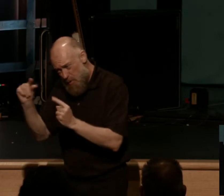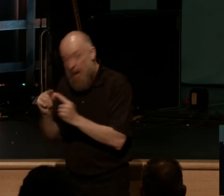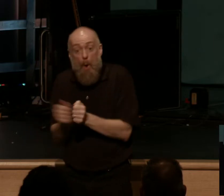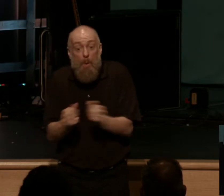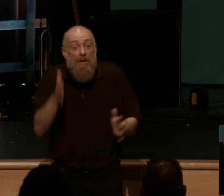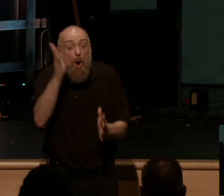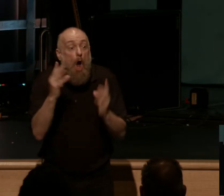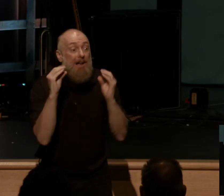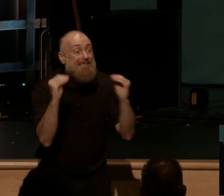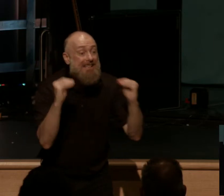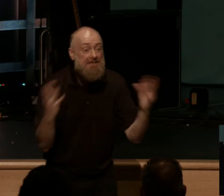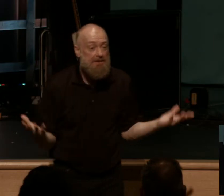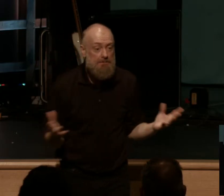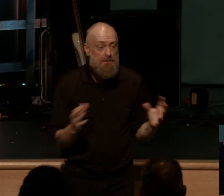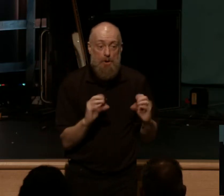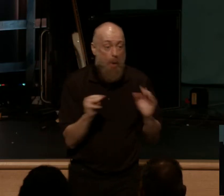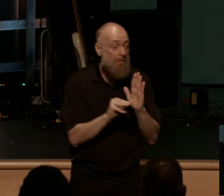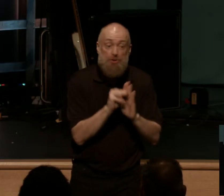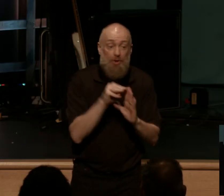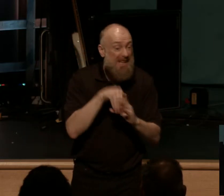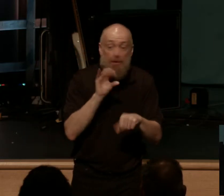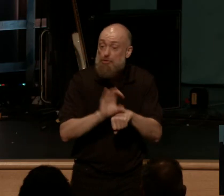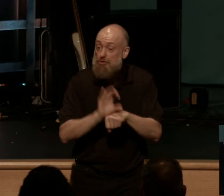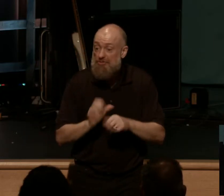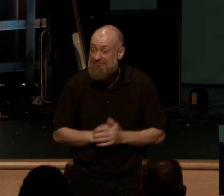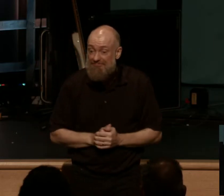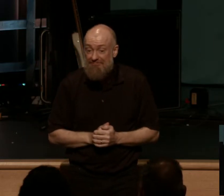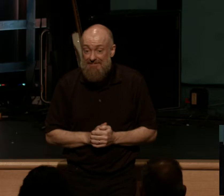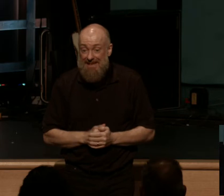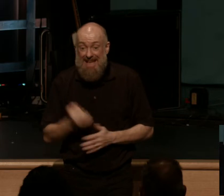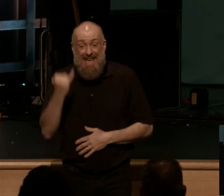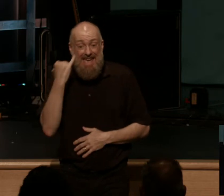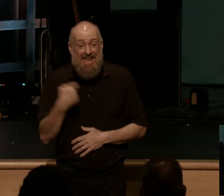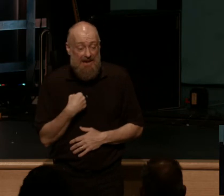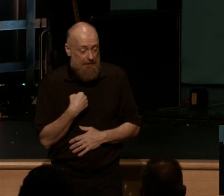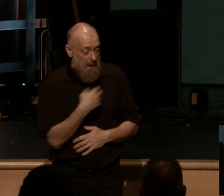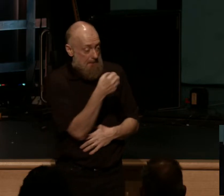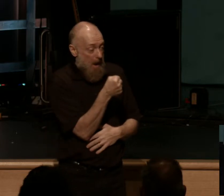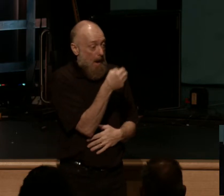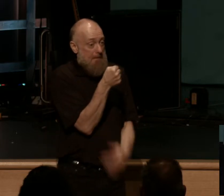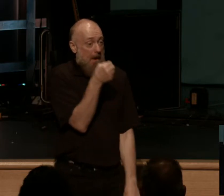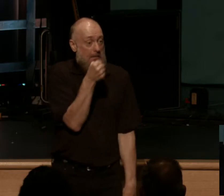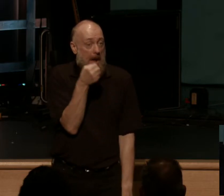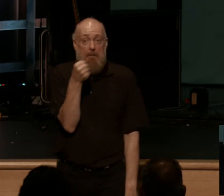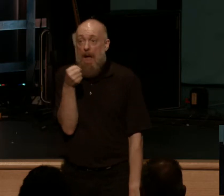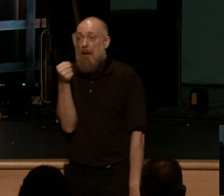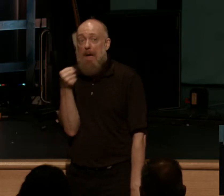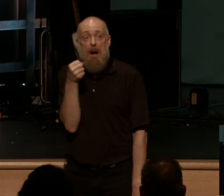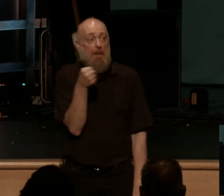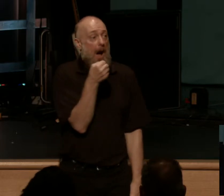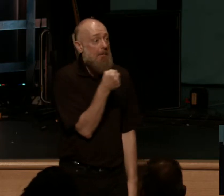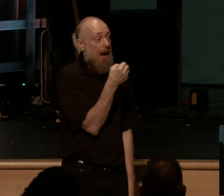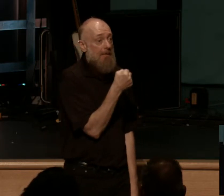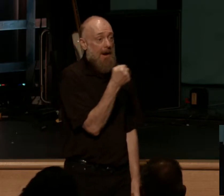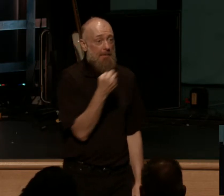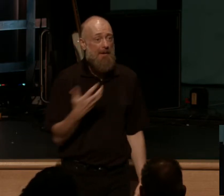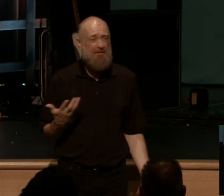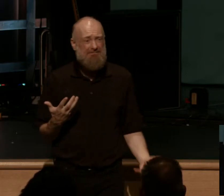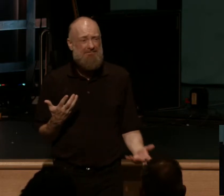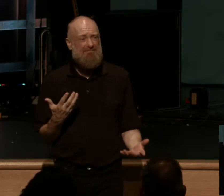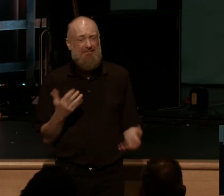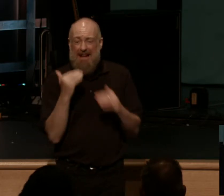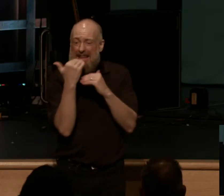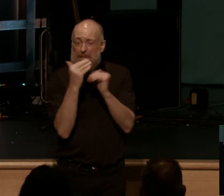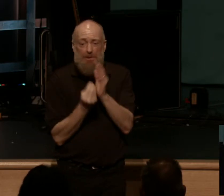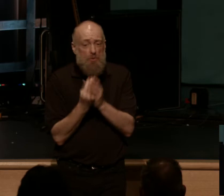God's teaching, listen, there won't be any maturity. If we keep feeding on milk and pablum, there's just a certain level of growth that